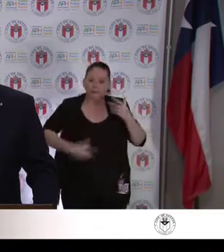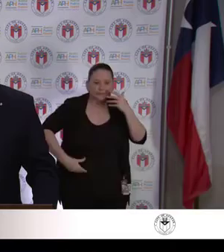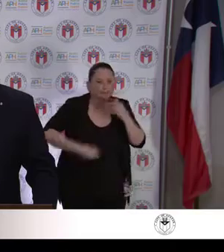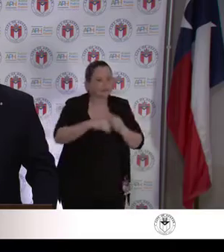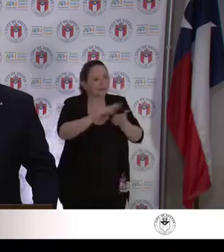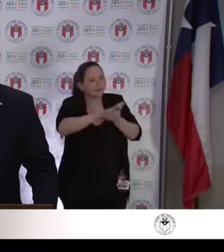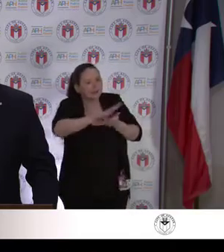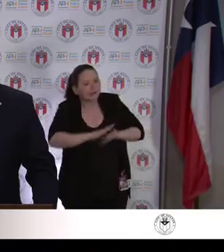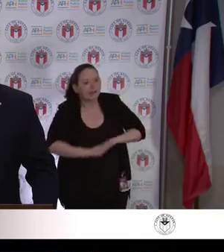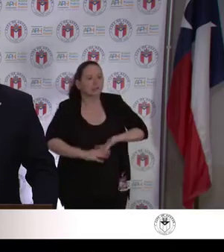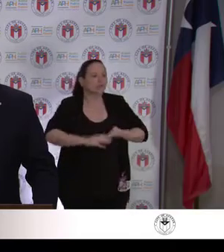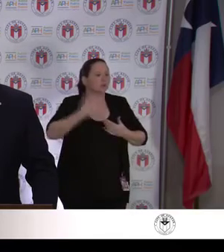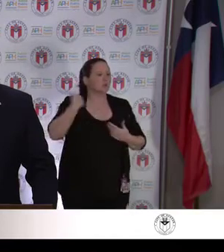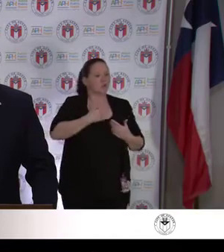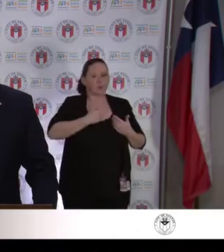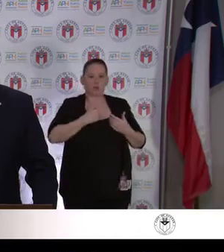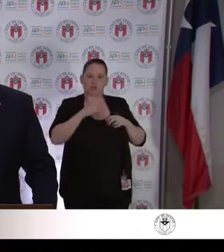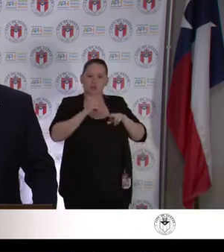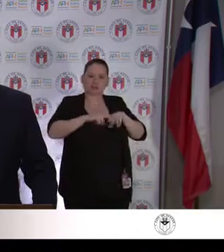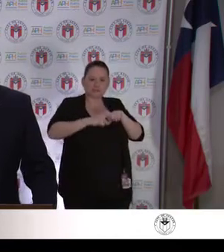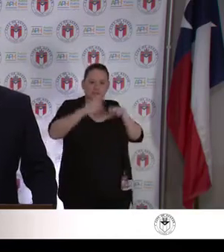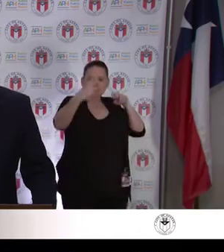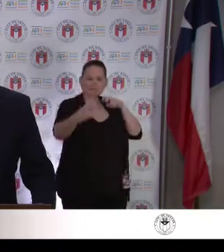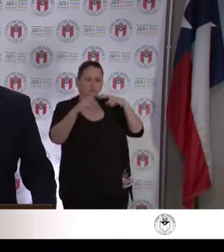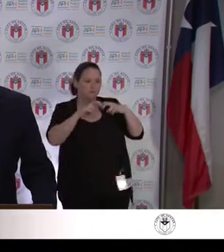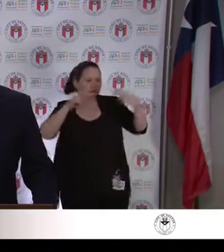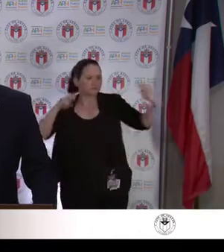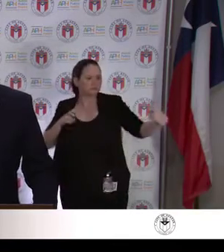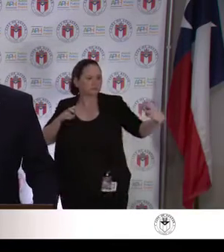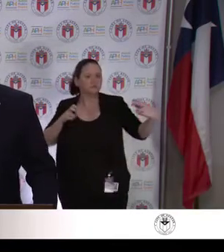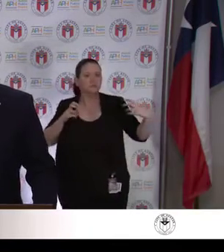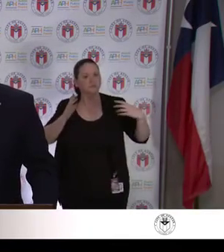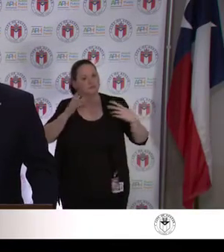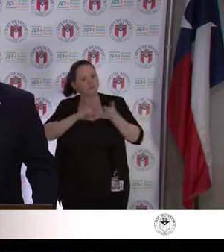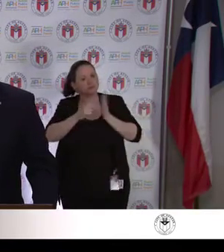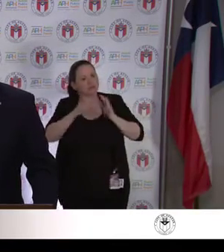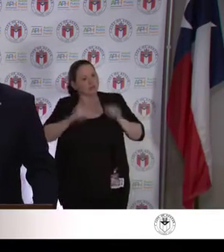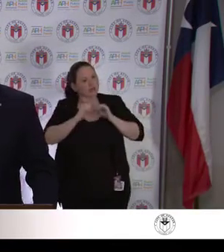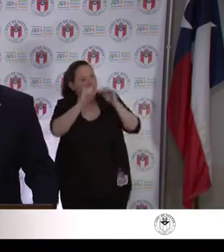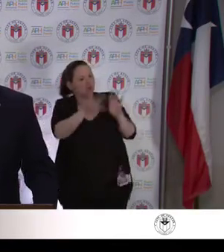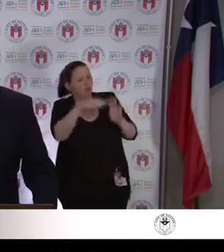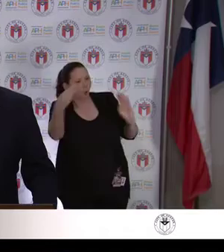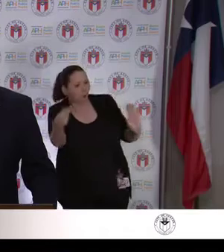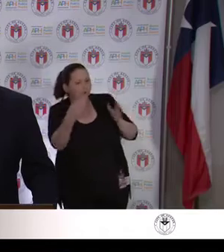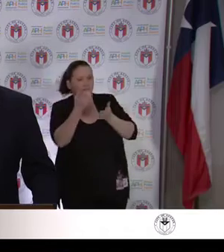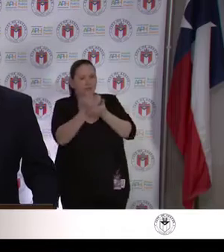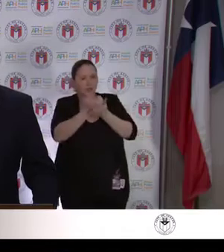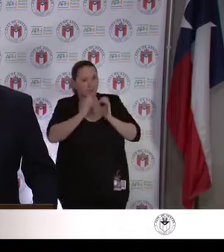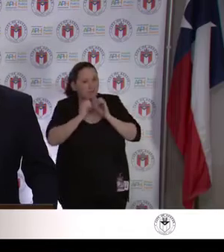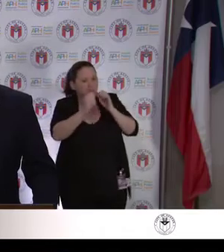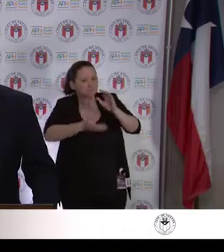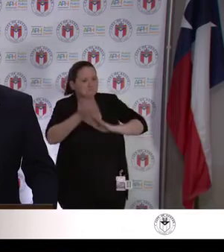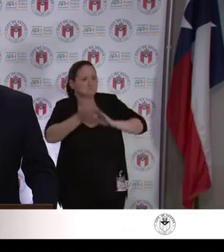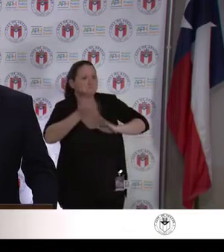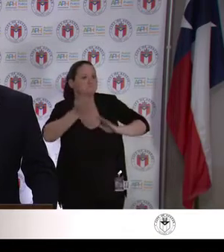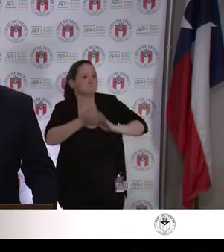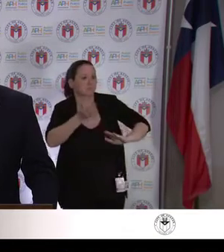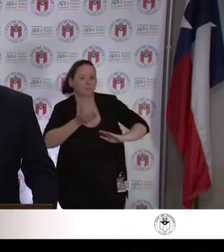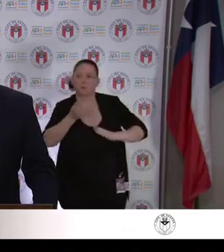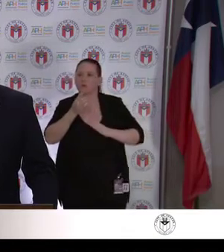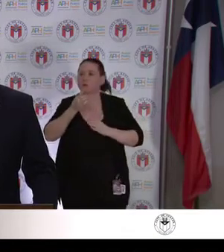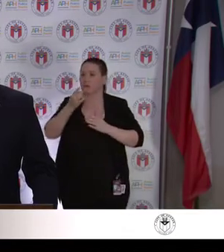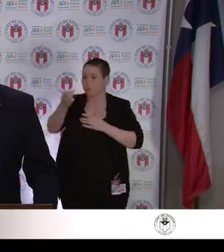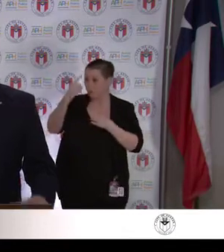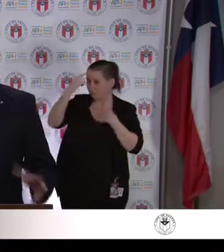cleaning steps, we're spacing our customers, and it would allow us to stay open and keep the economy going. Was there thought to